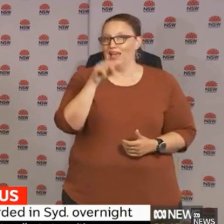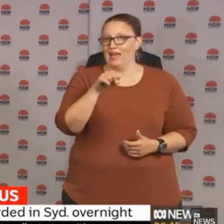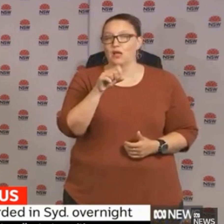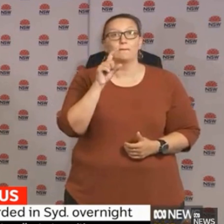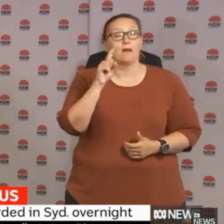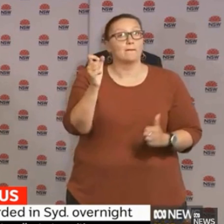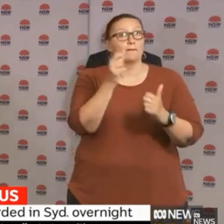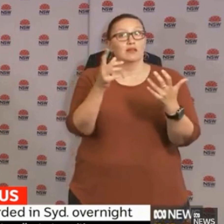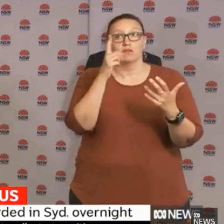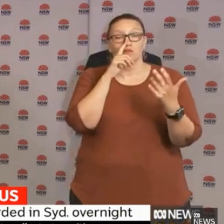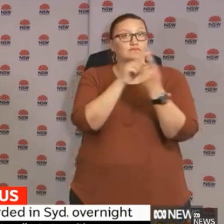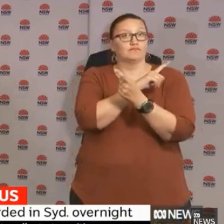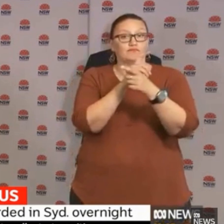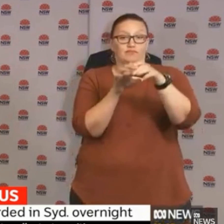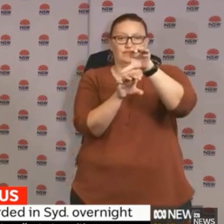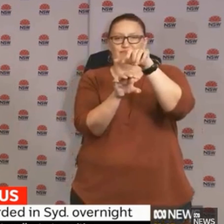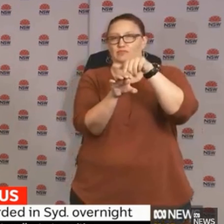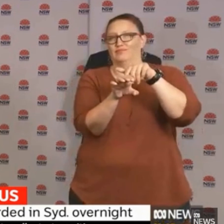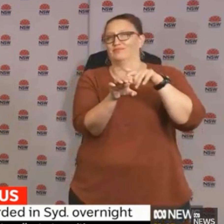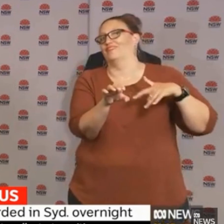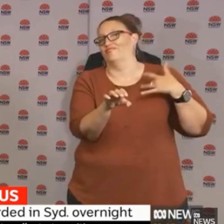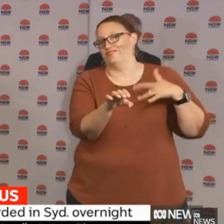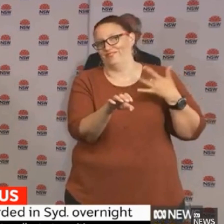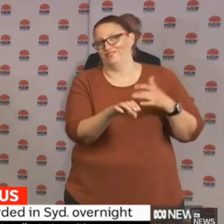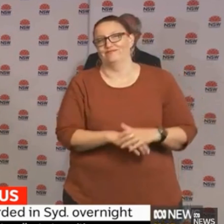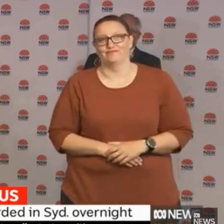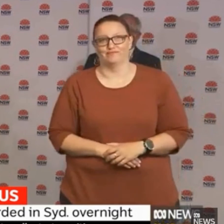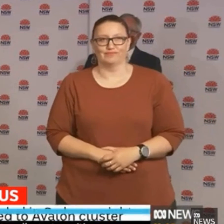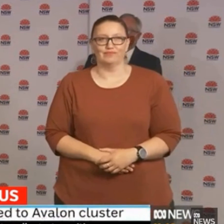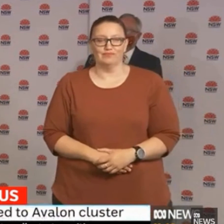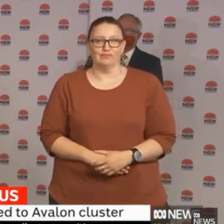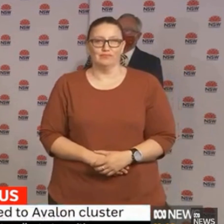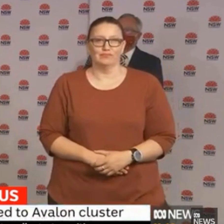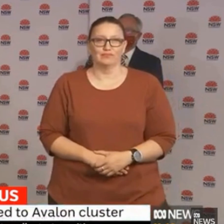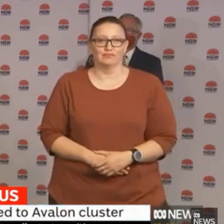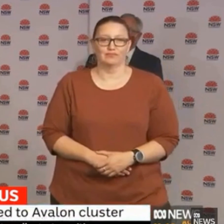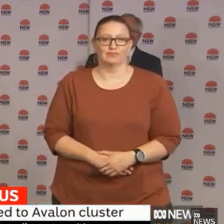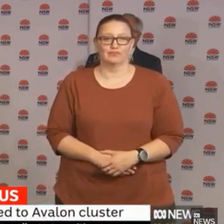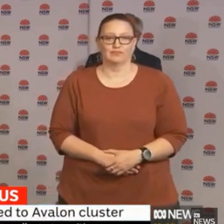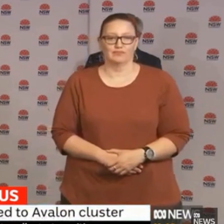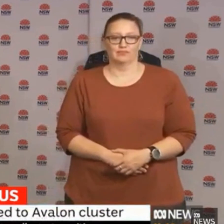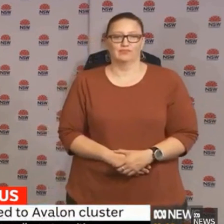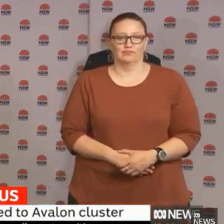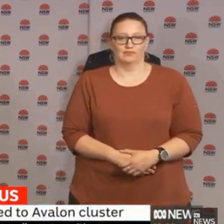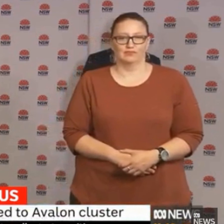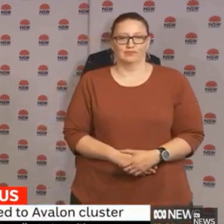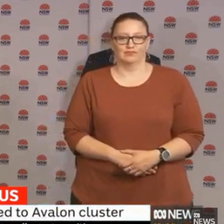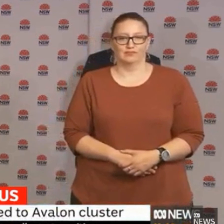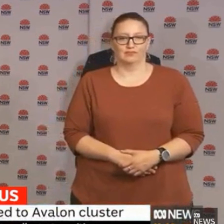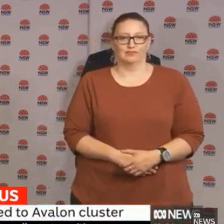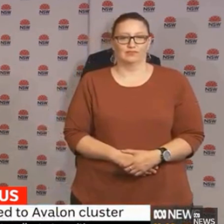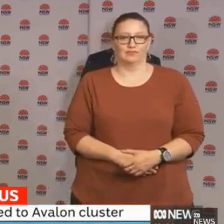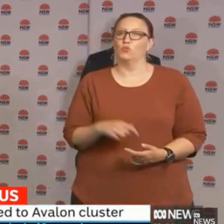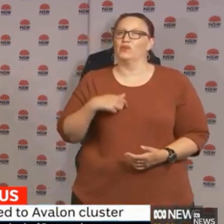have many contacts that live within, close contacts, that live within the southern end, and we also know the way that movement